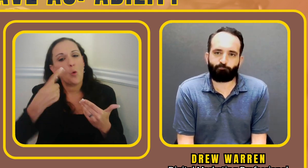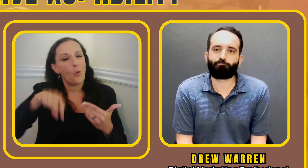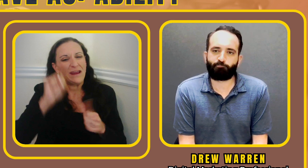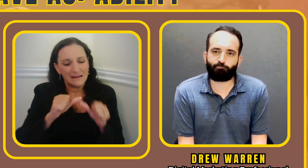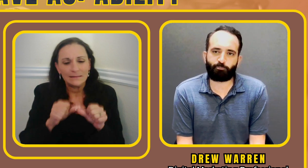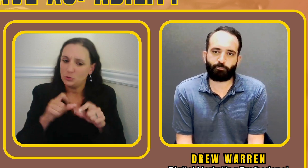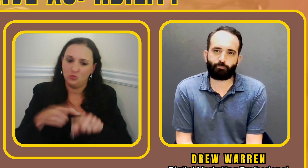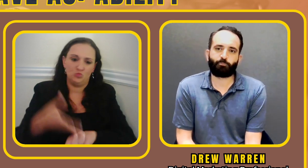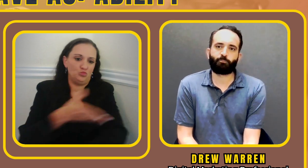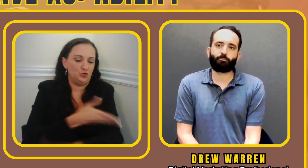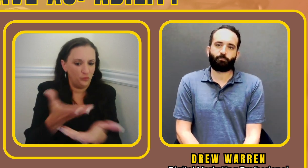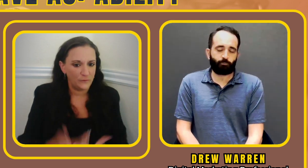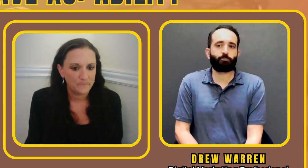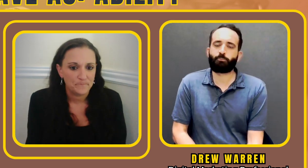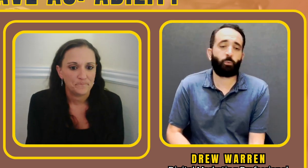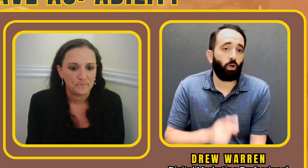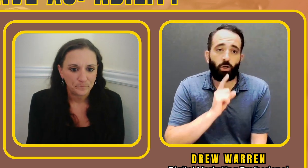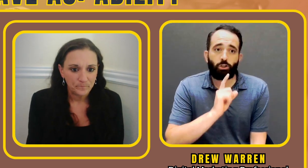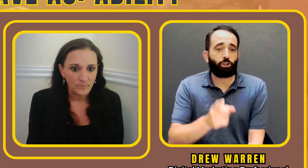continue to improve?